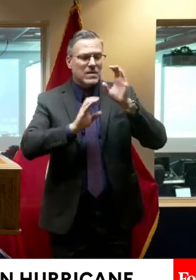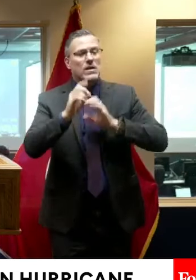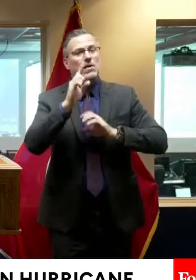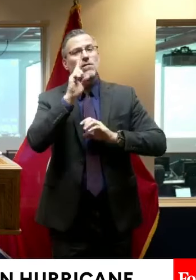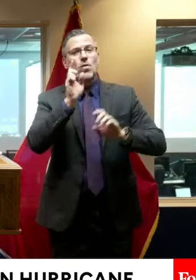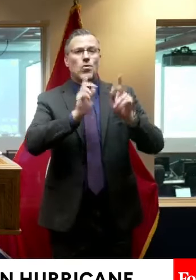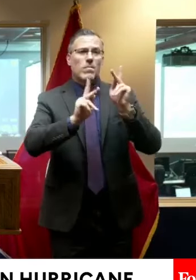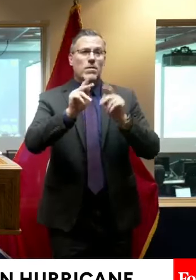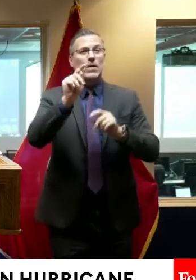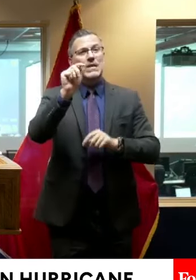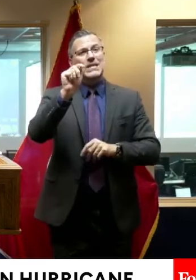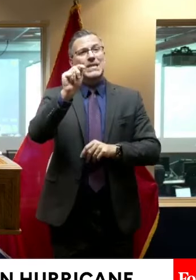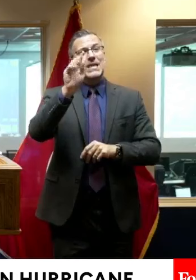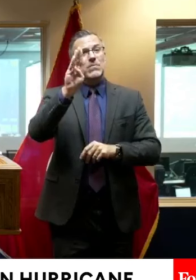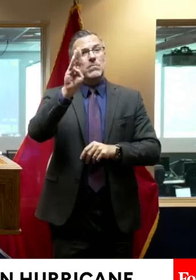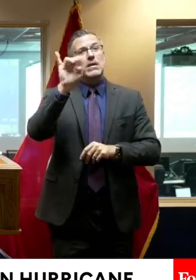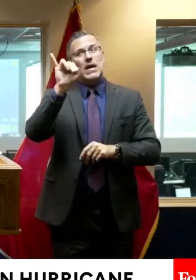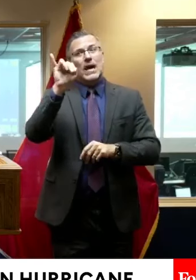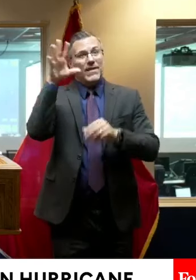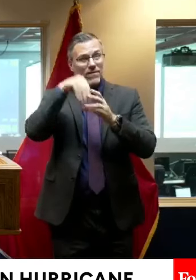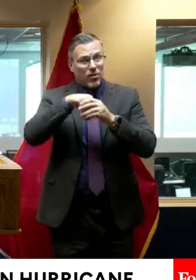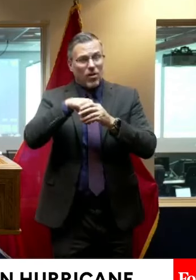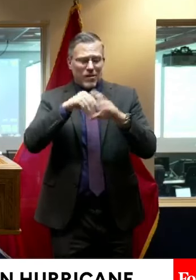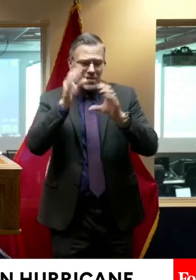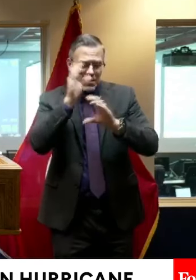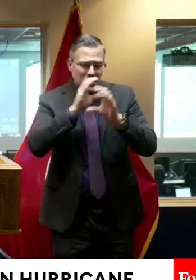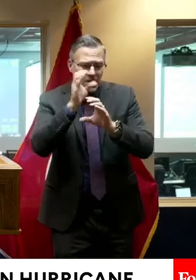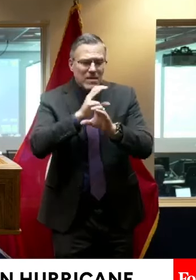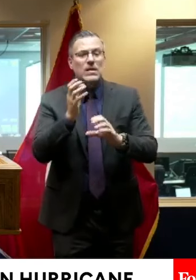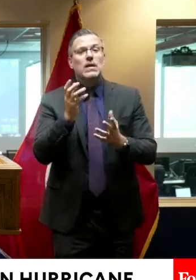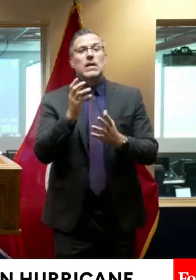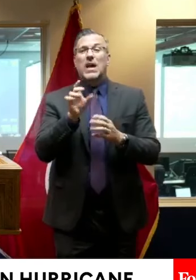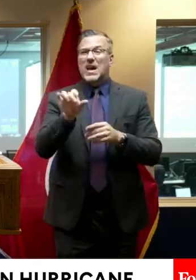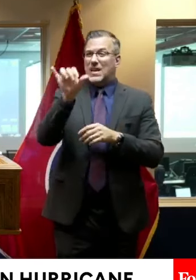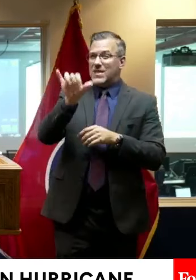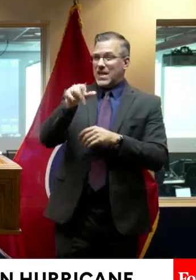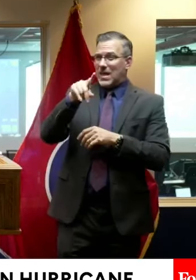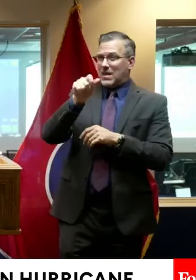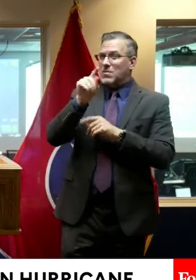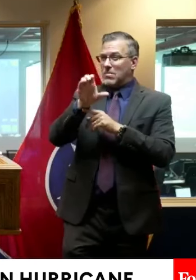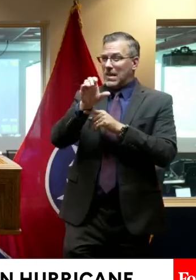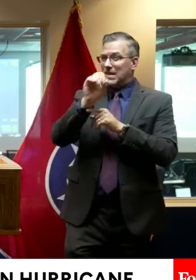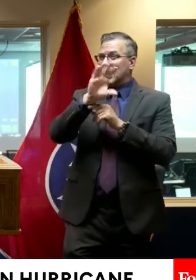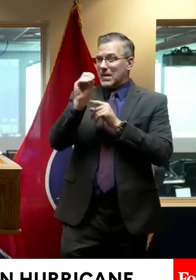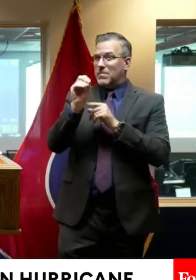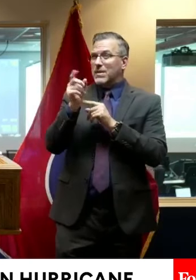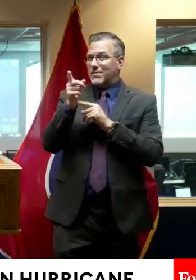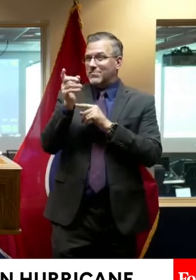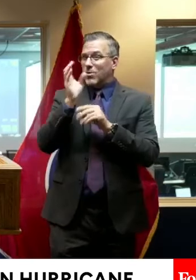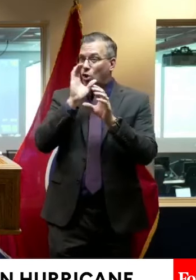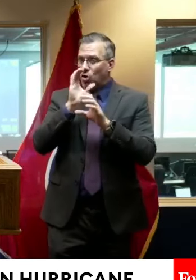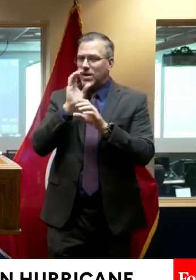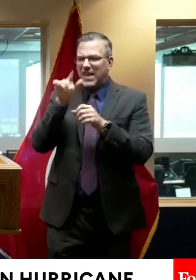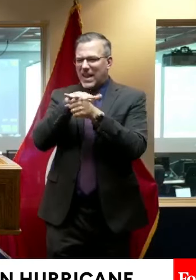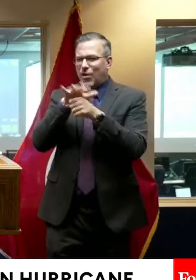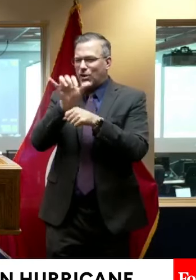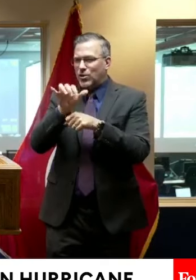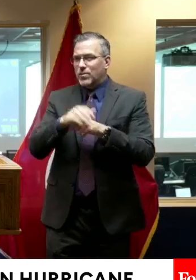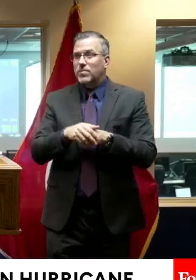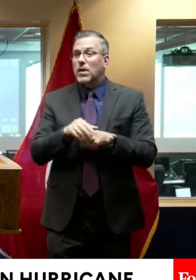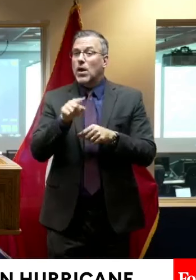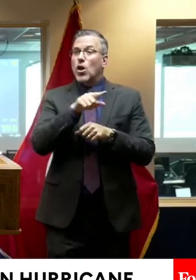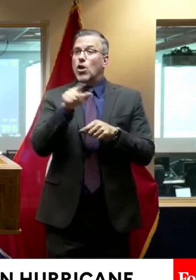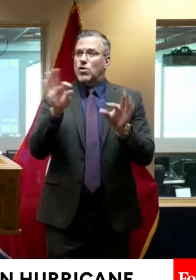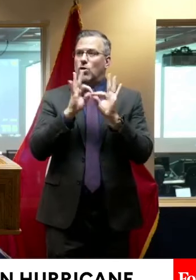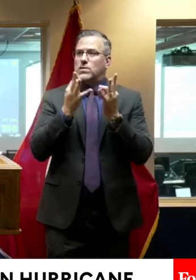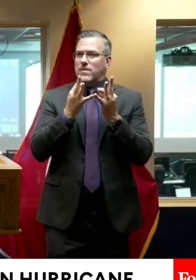is involved in that process as well and is investigating that particular circumstance that you have. But those families have the same access